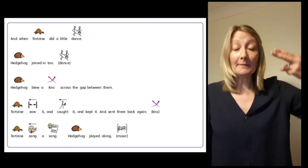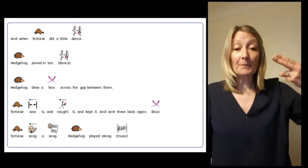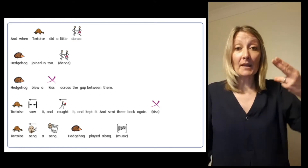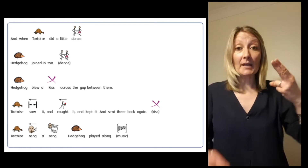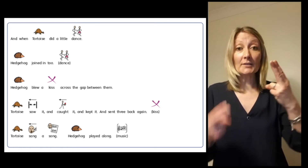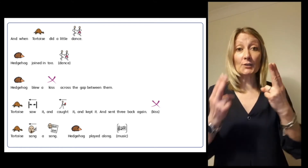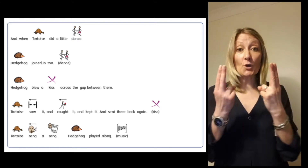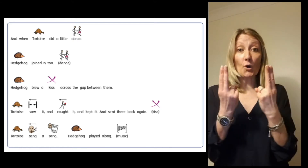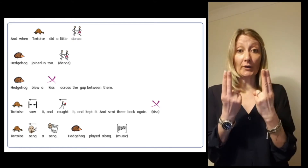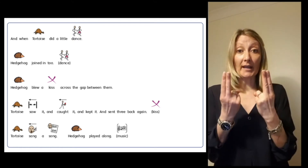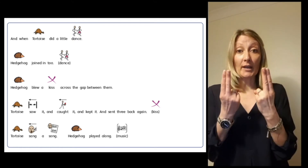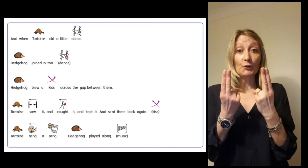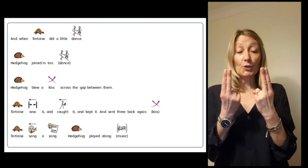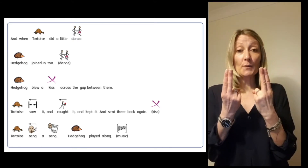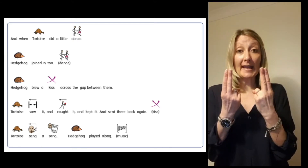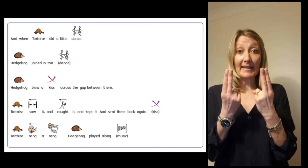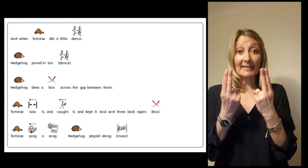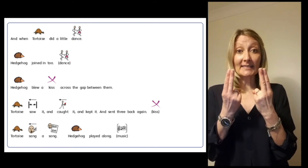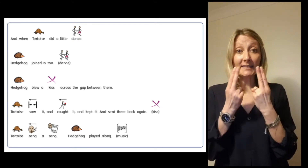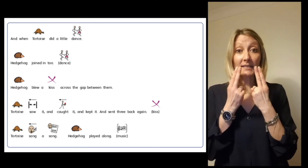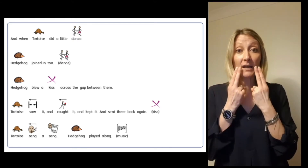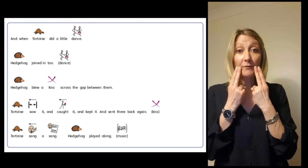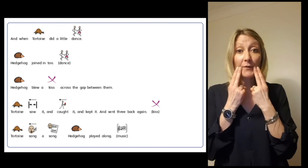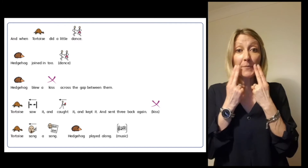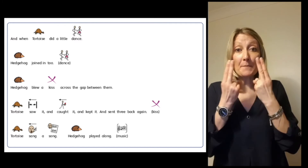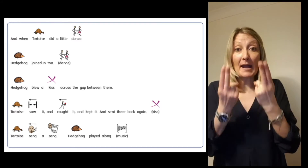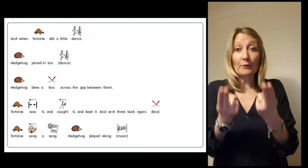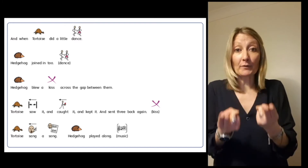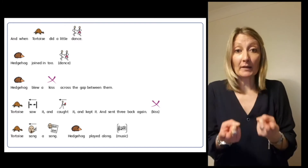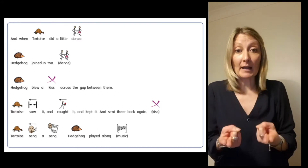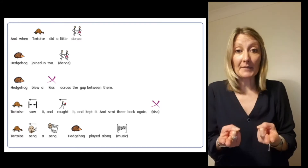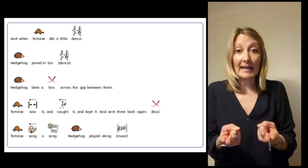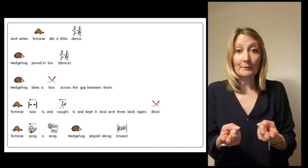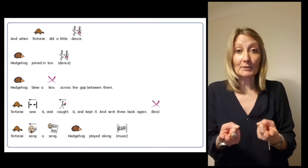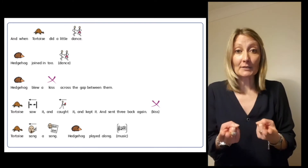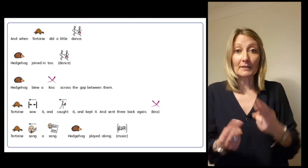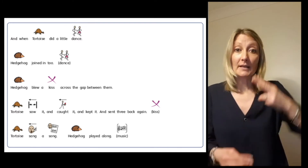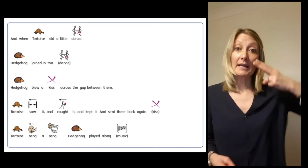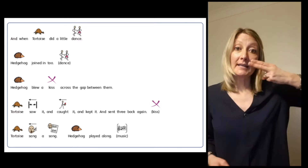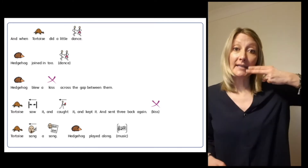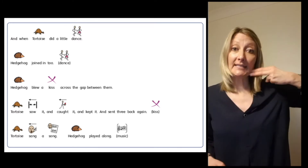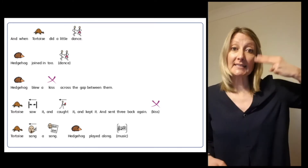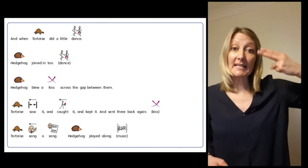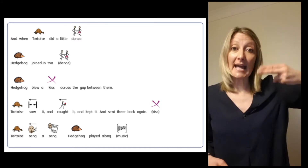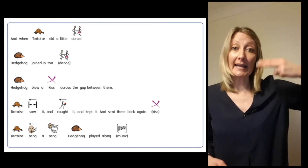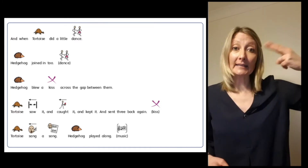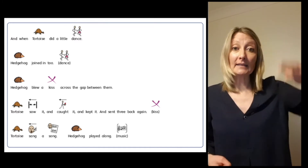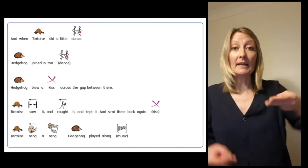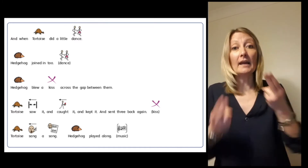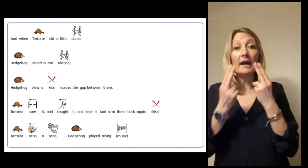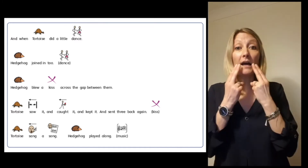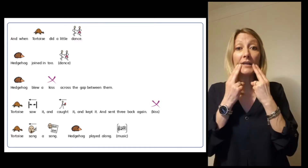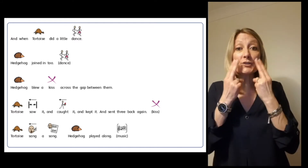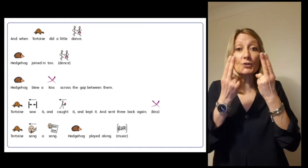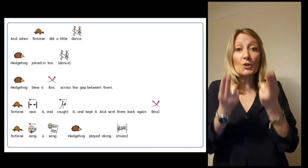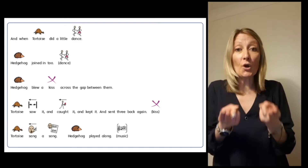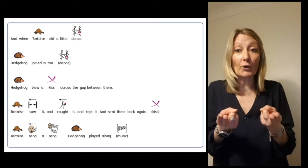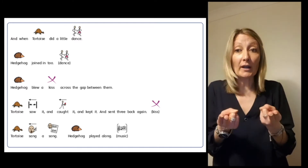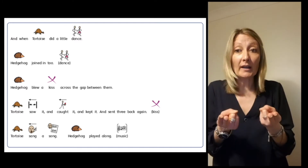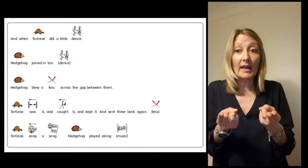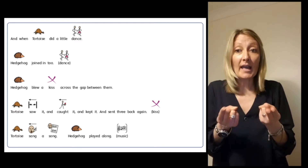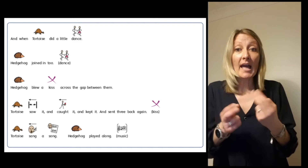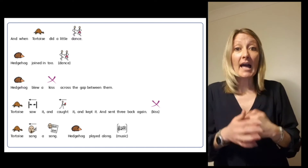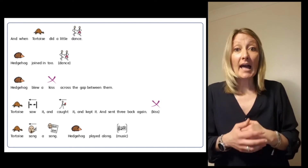sang a song. 2 N hands this time from the mouth coming out. He sang a